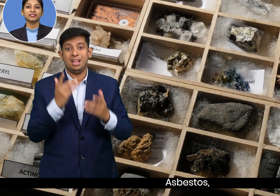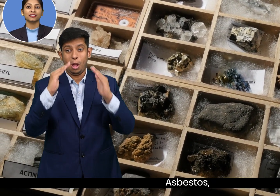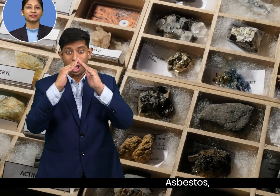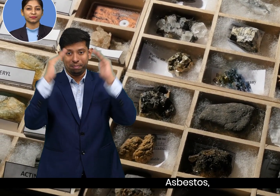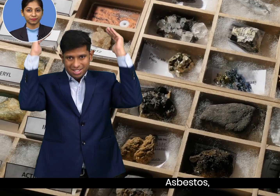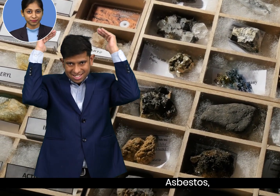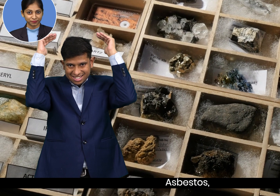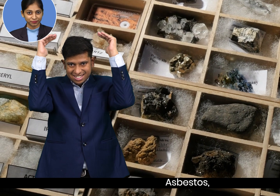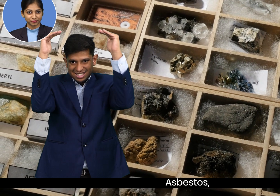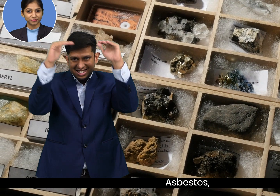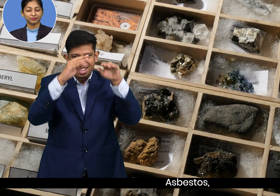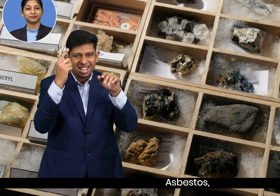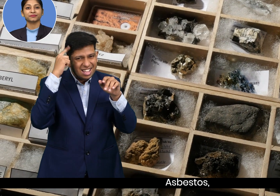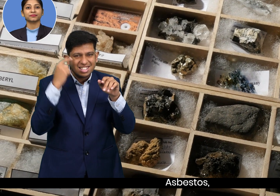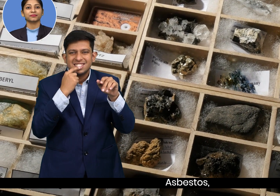asbestos,